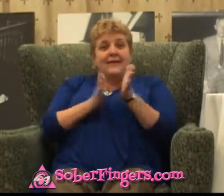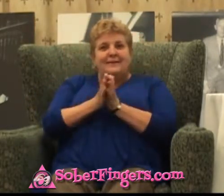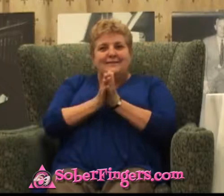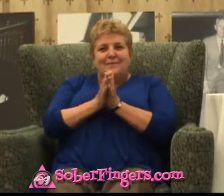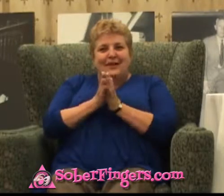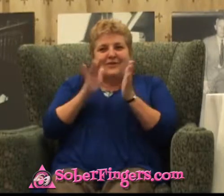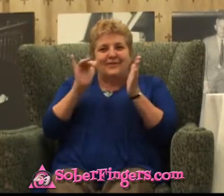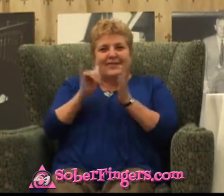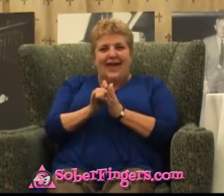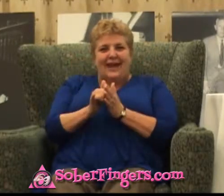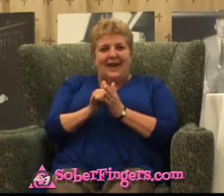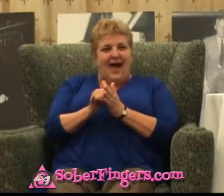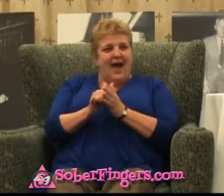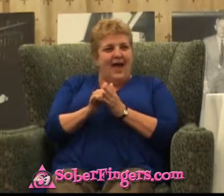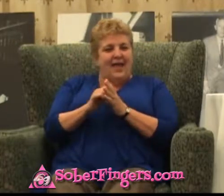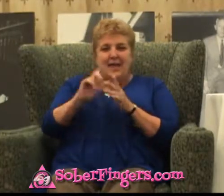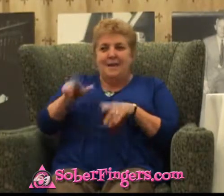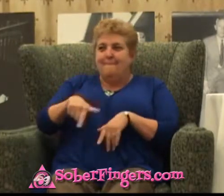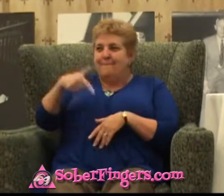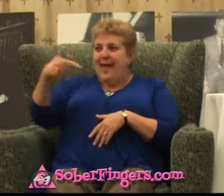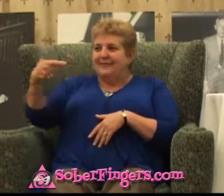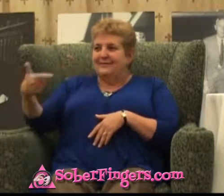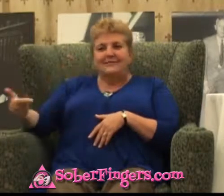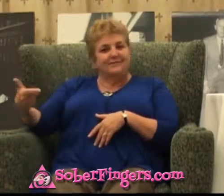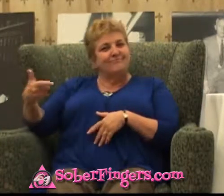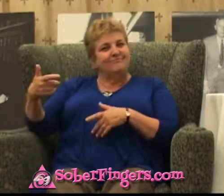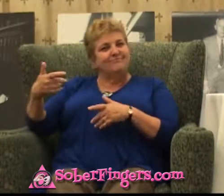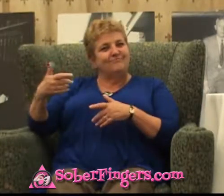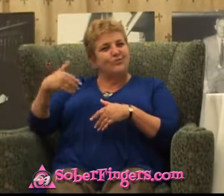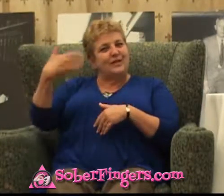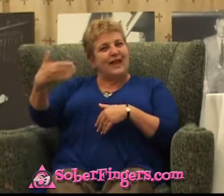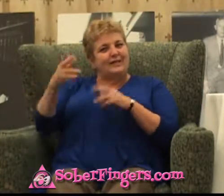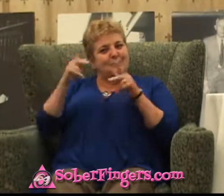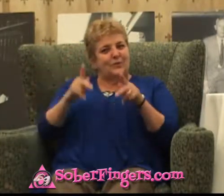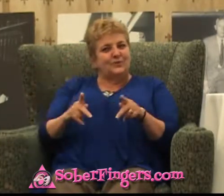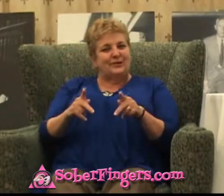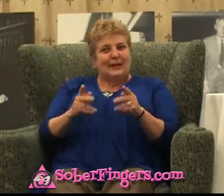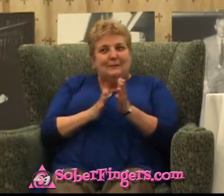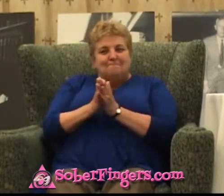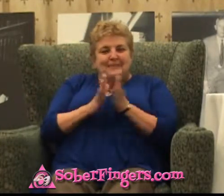for the rest of the weekend. I look so forward to seeing what it holds. Thank you.